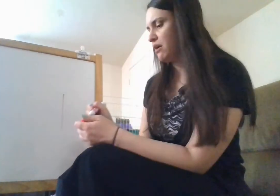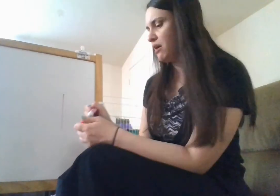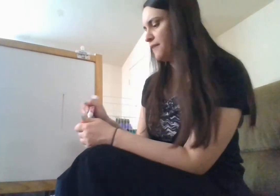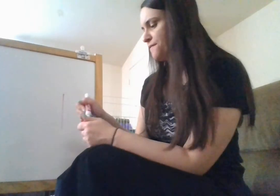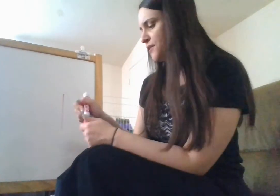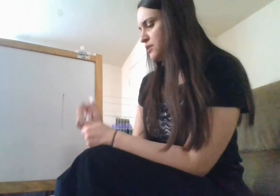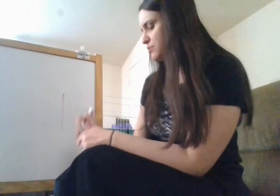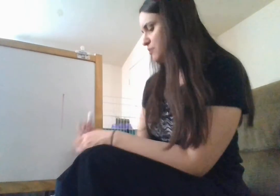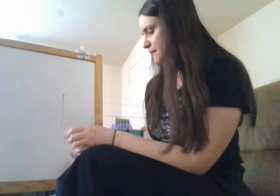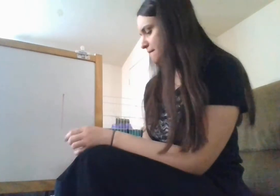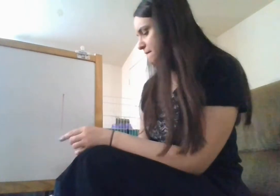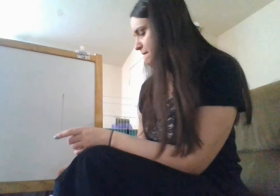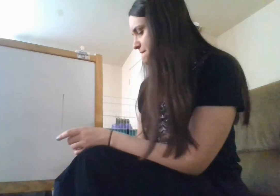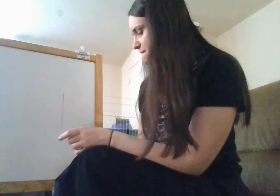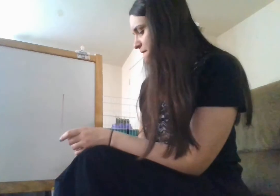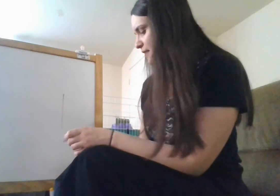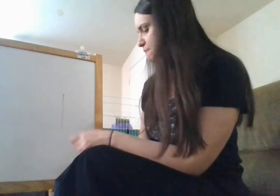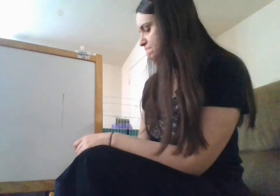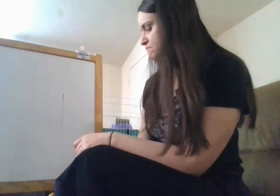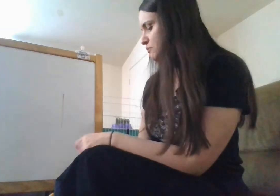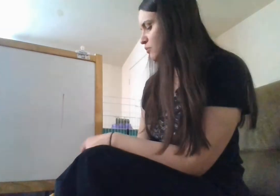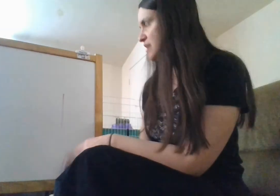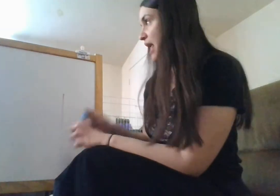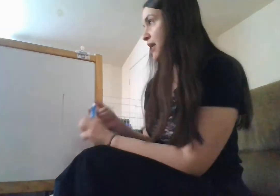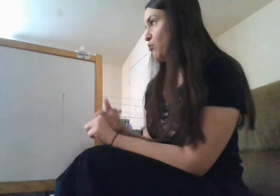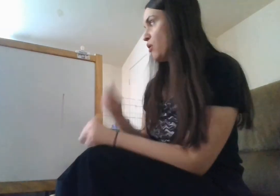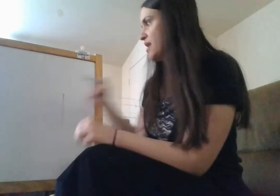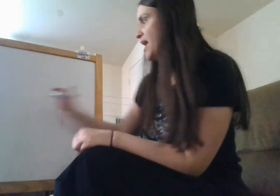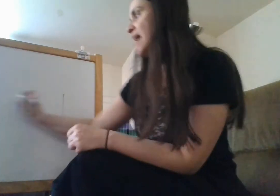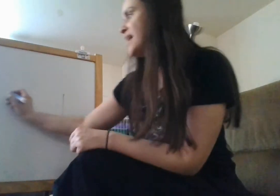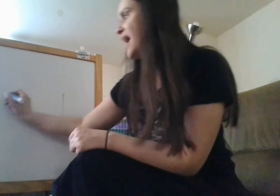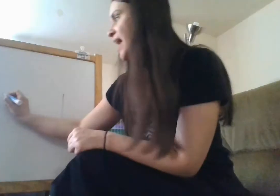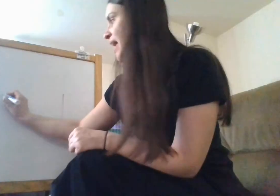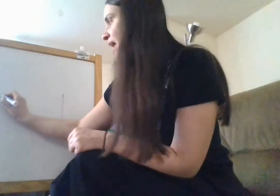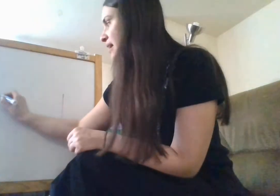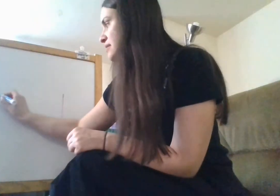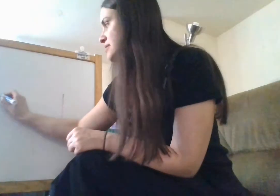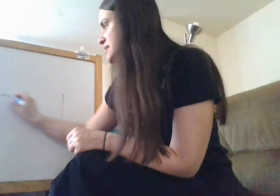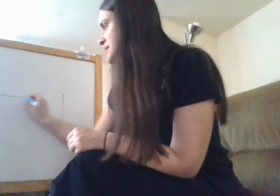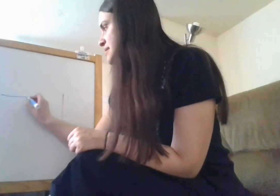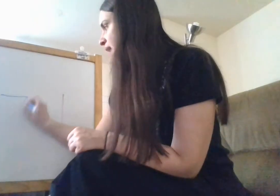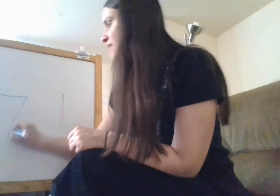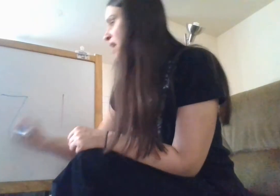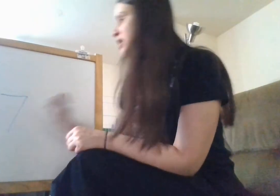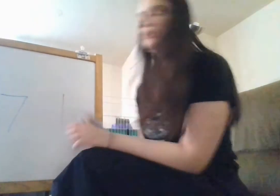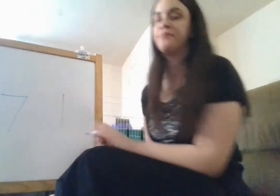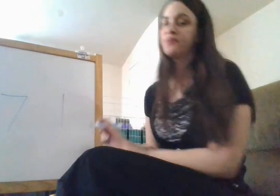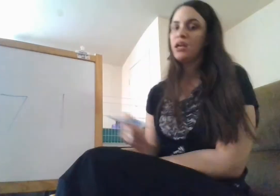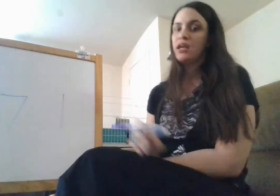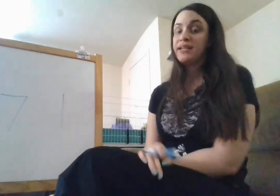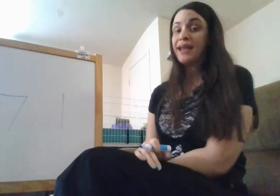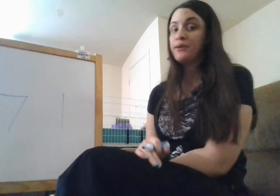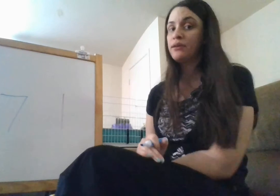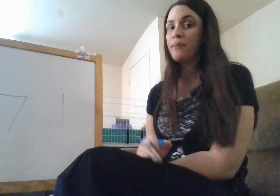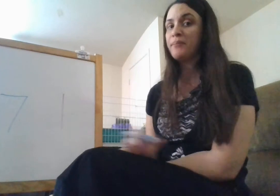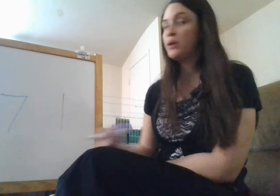Our first one was a 1 and a 7. Does anyone remember what